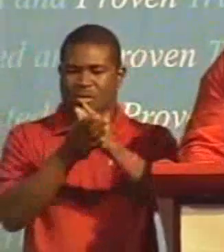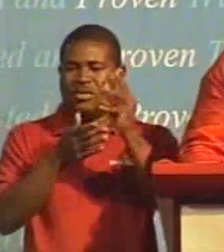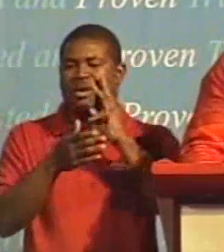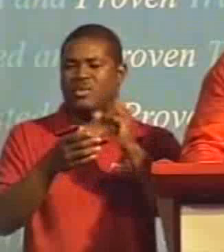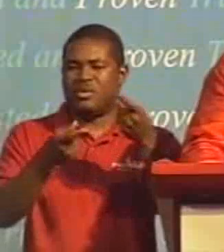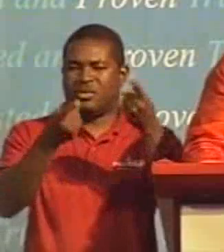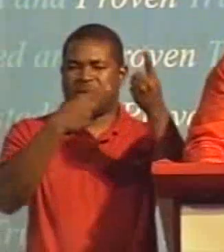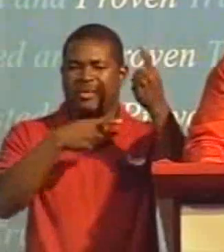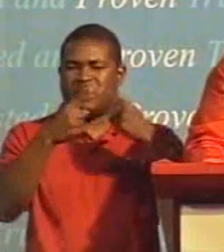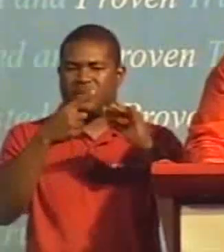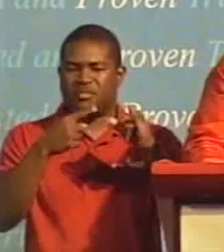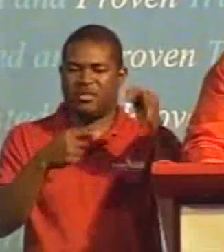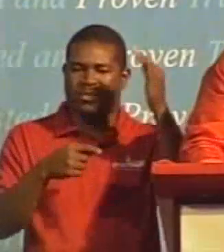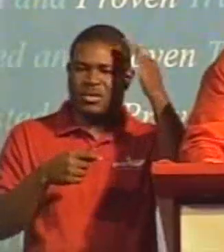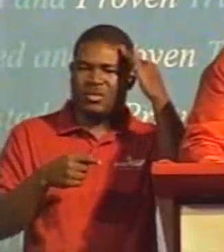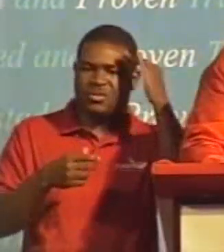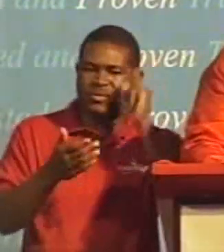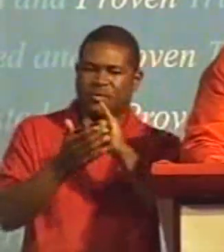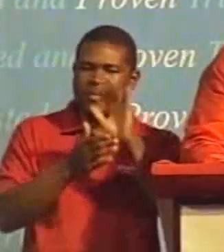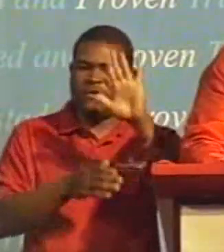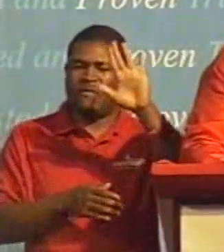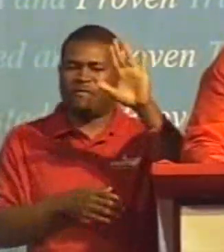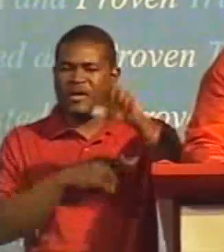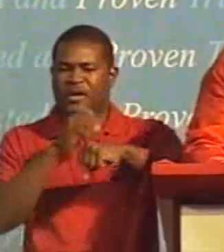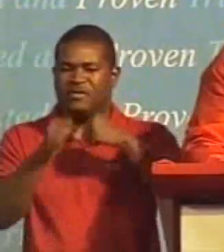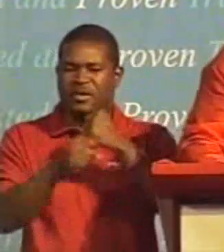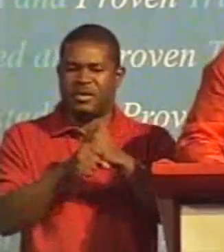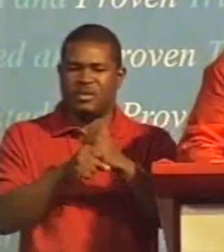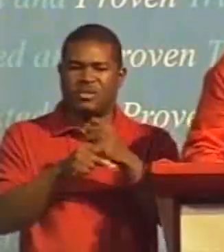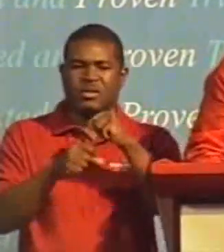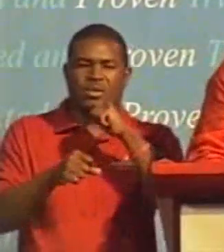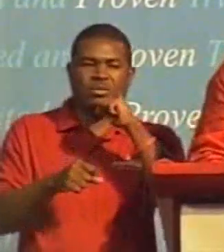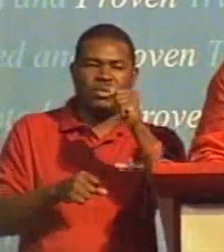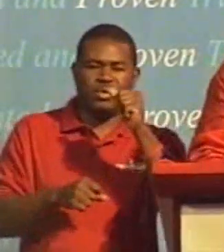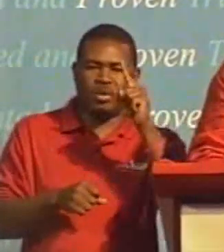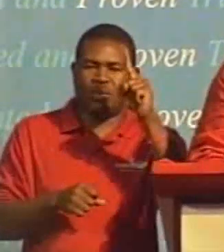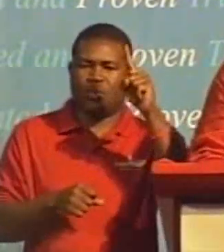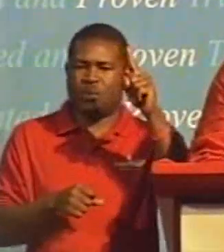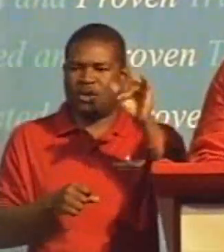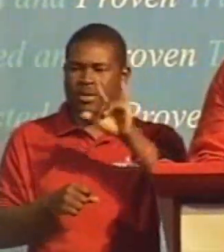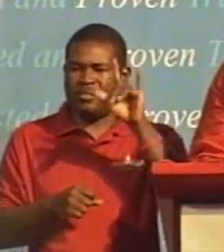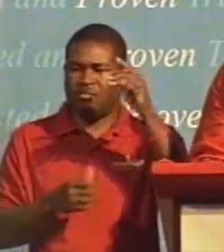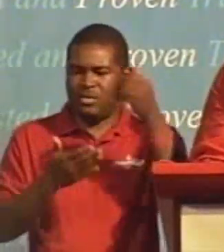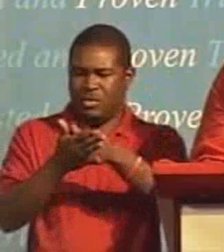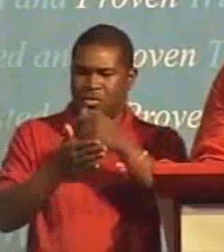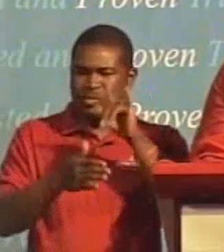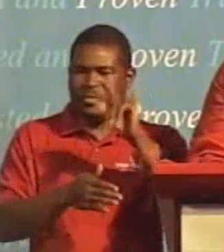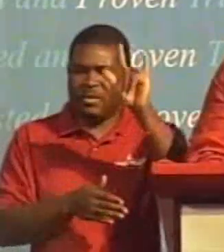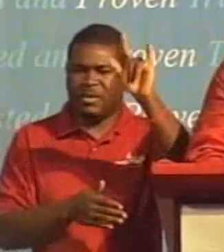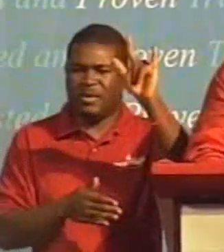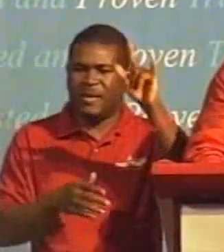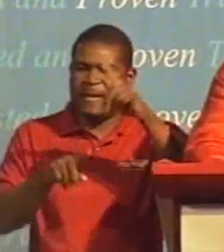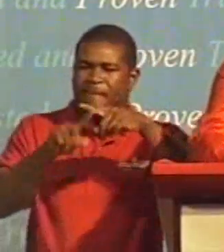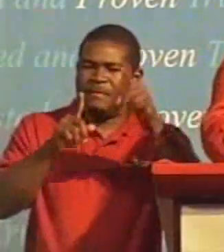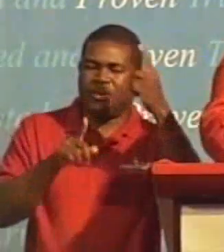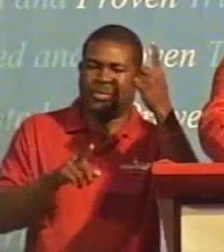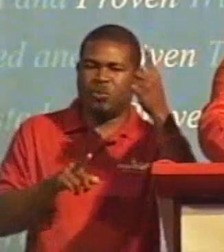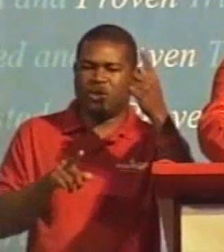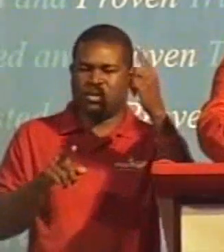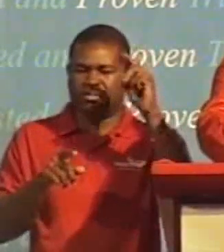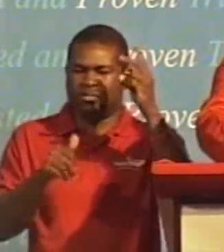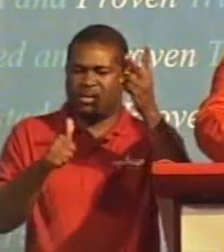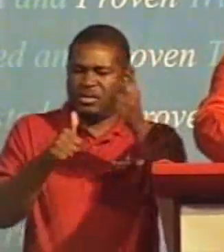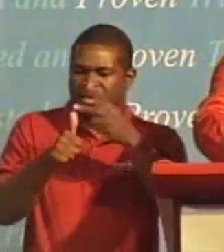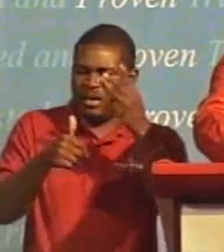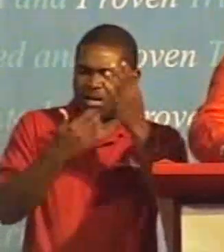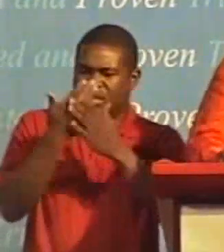Then during their 5 years in office, not a single new craft, except for a second-hand, unsuited